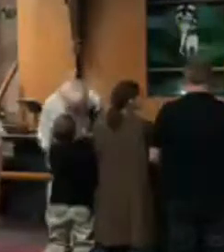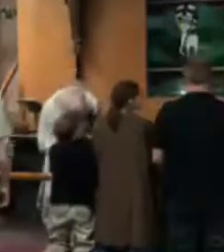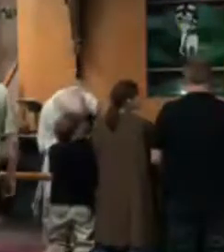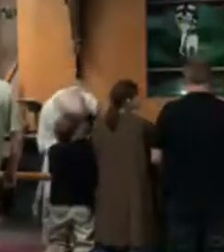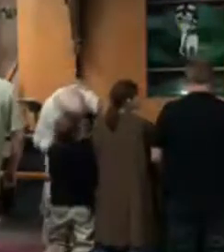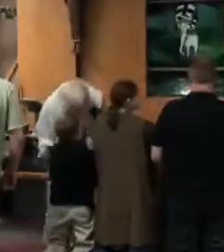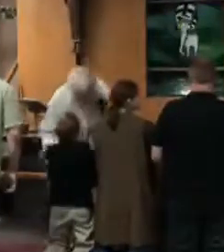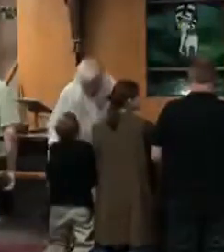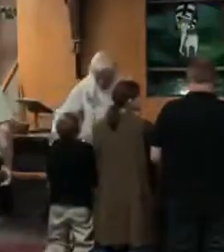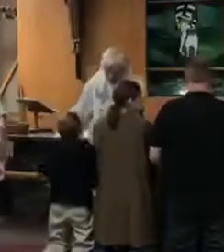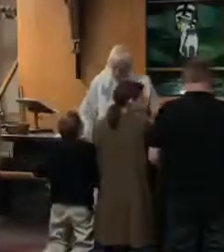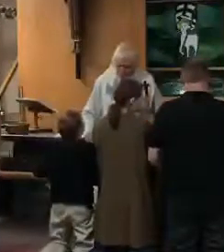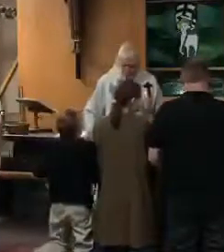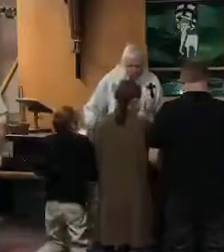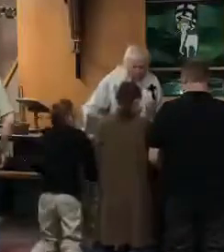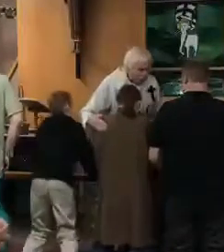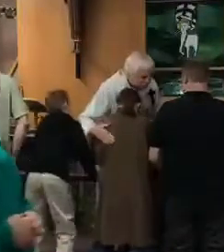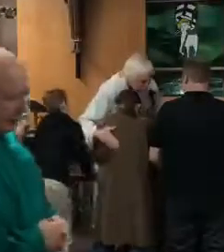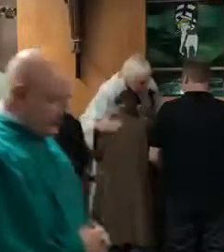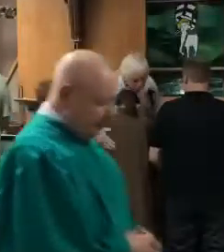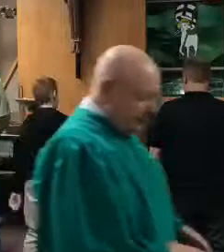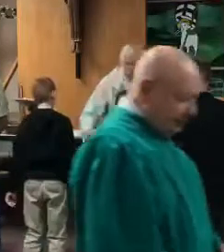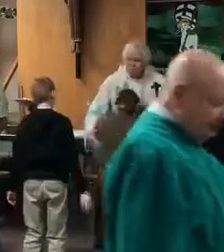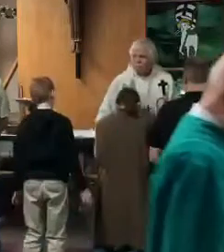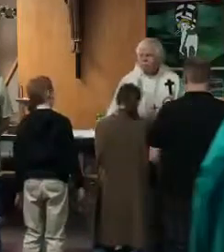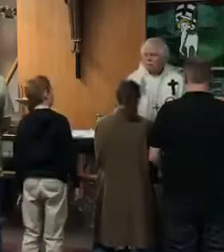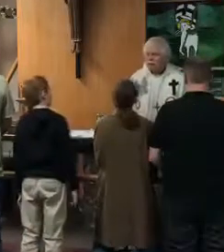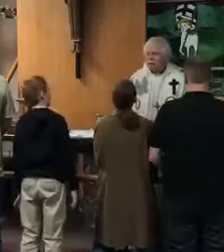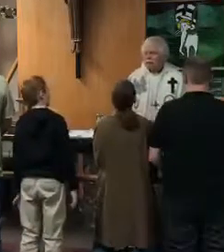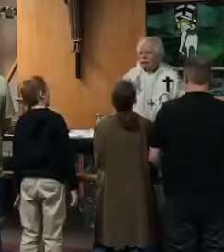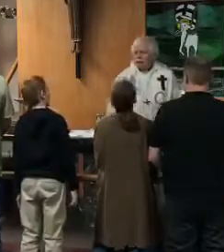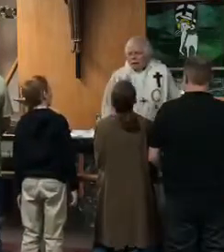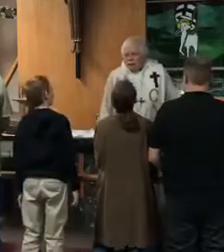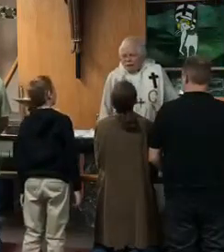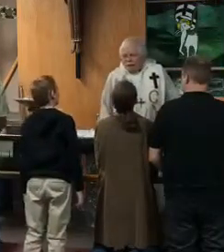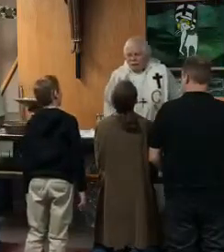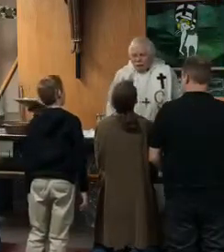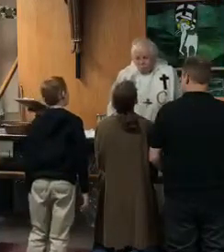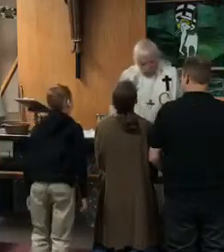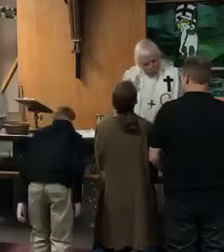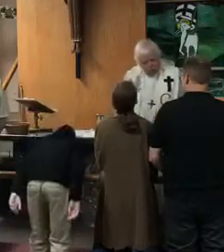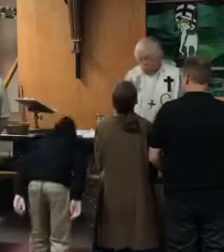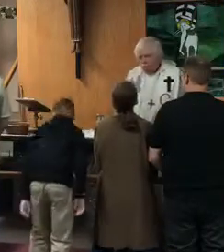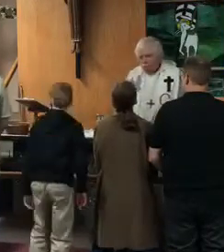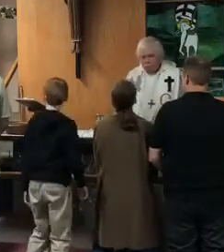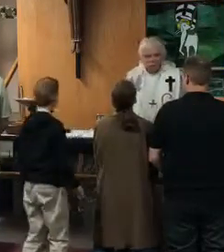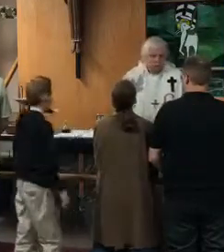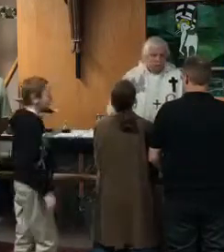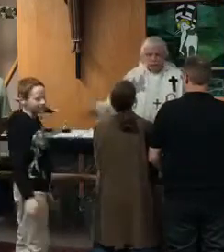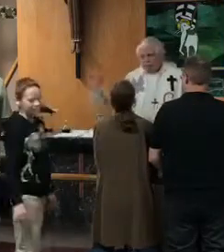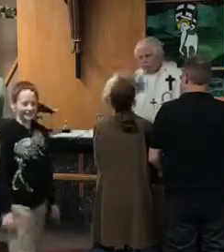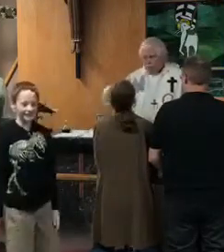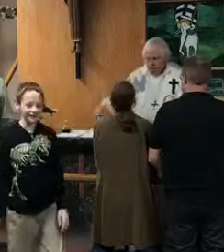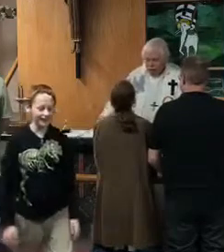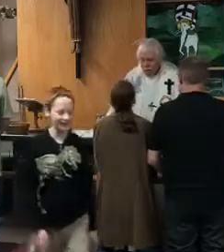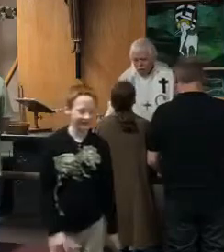Right in there forever. Remember that. And I think we are all risen. We're, well, hopefully,